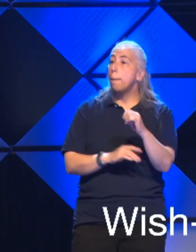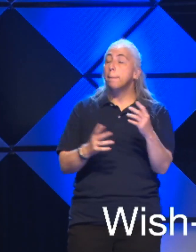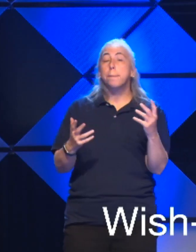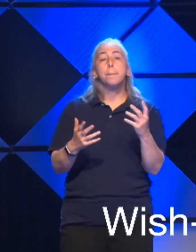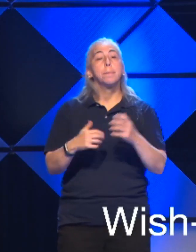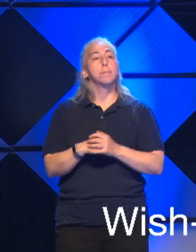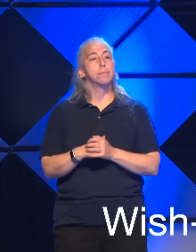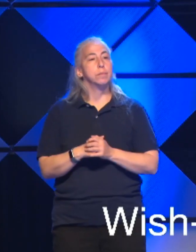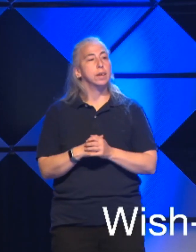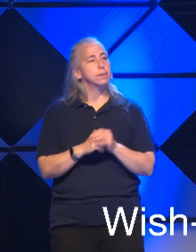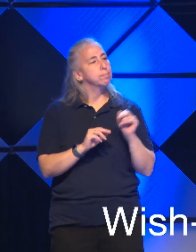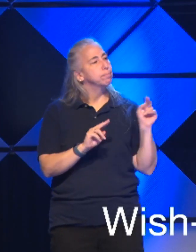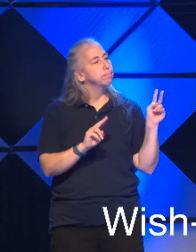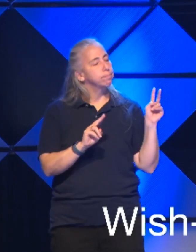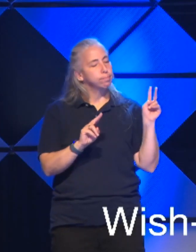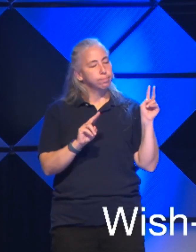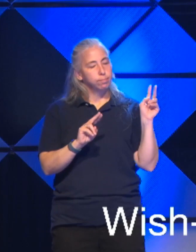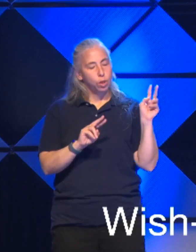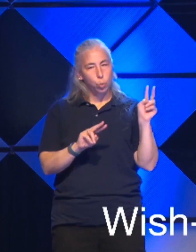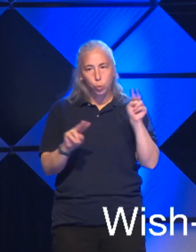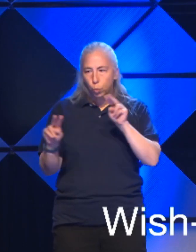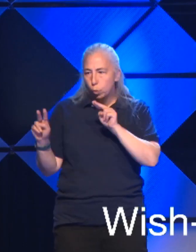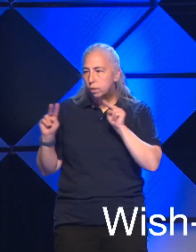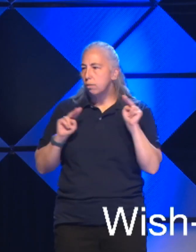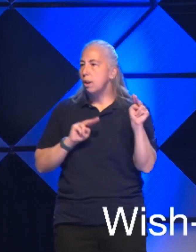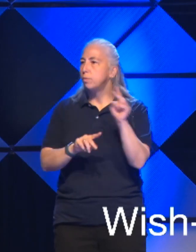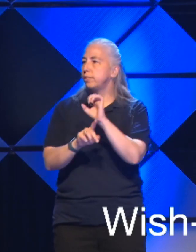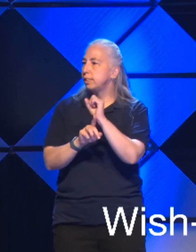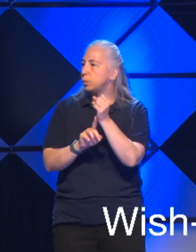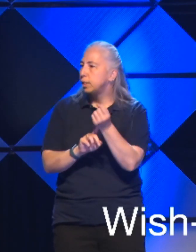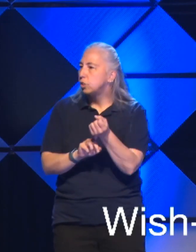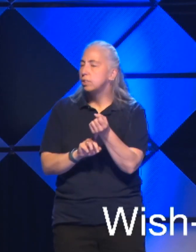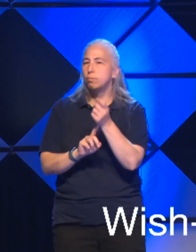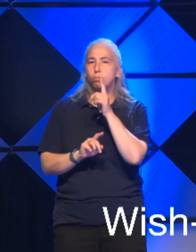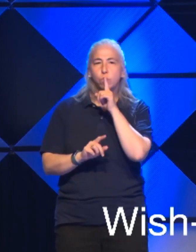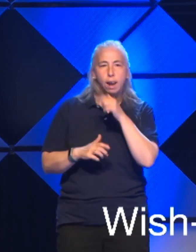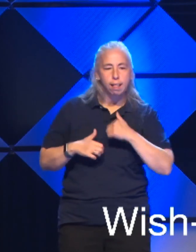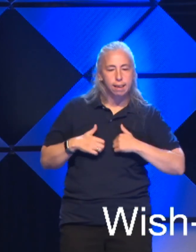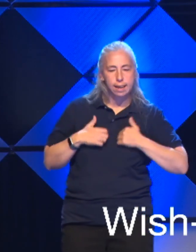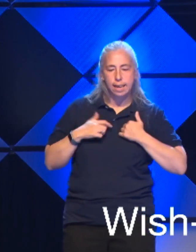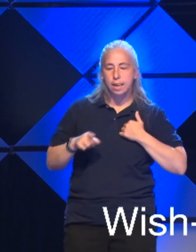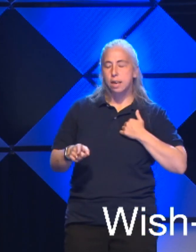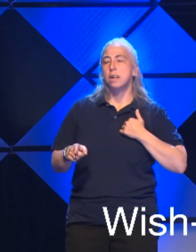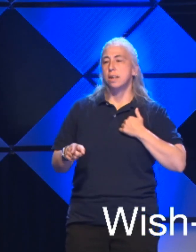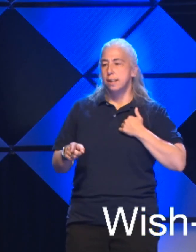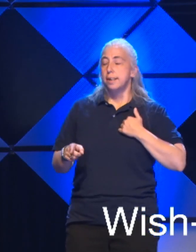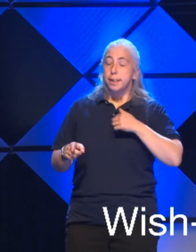looking around, looking at the reality, admit it, but have a bright